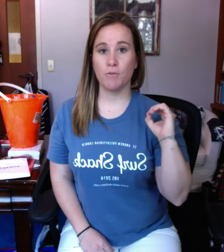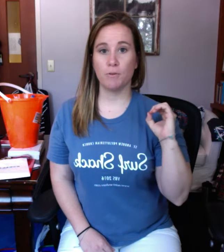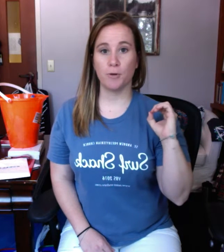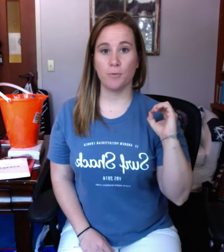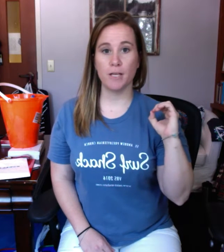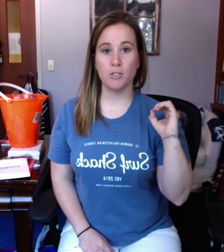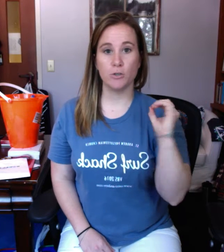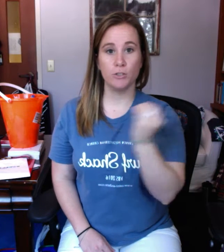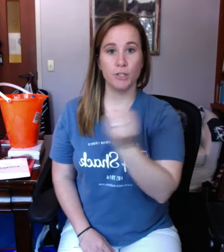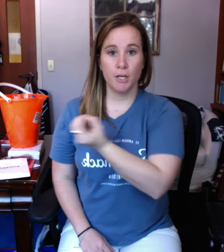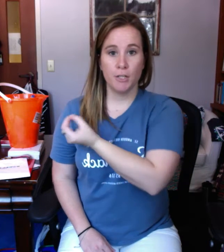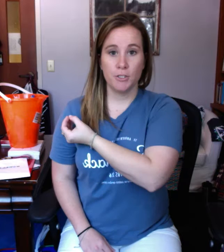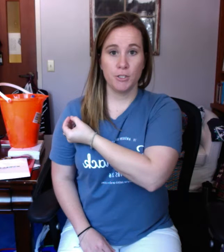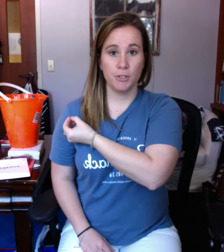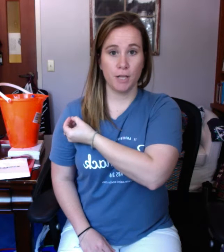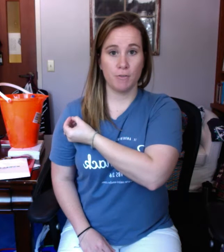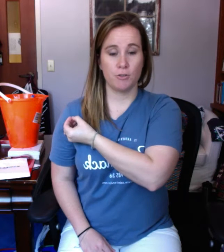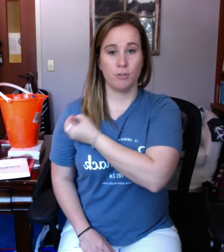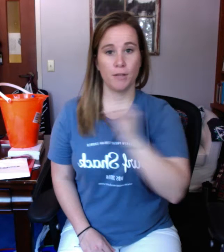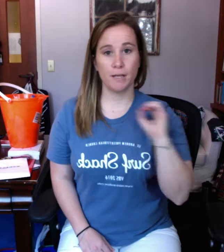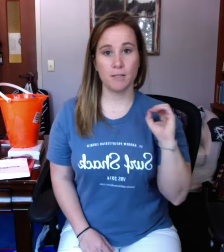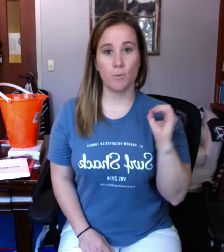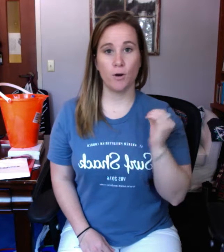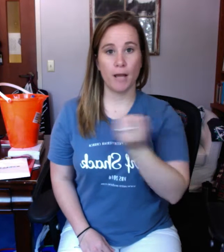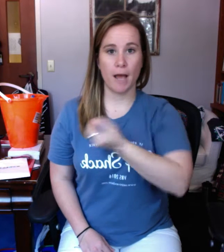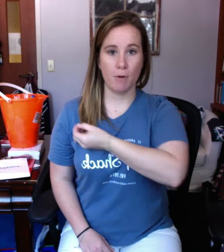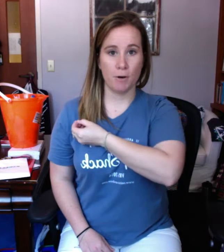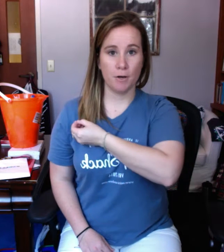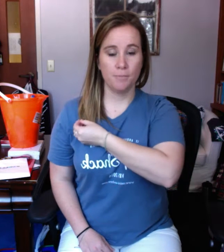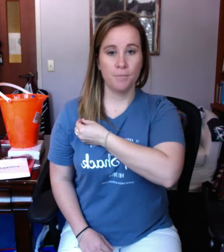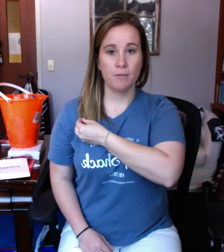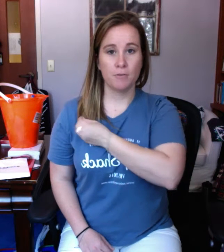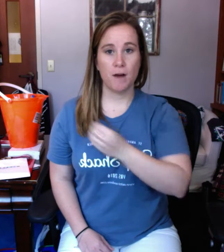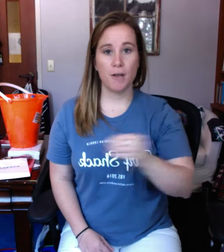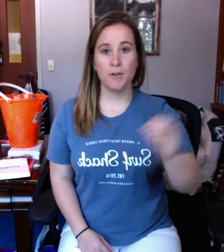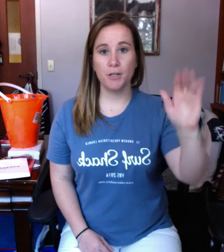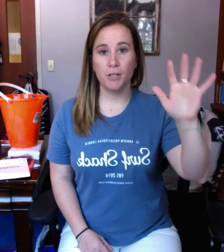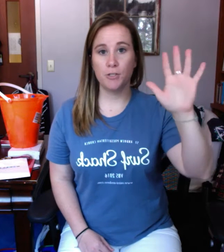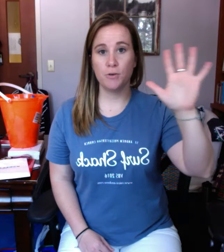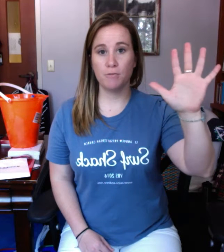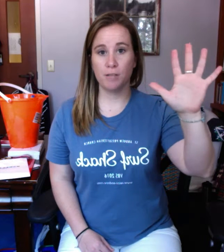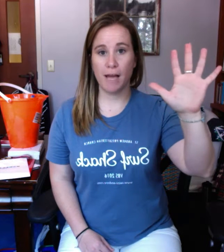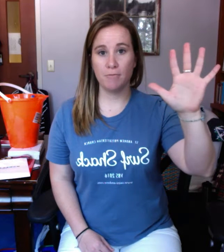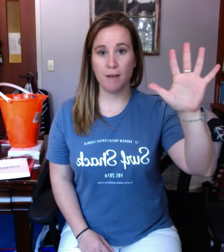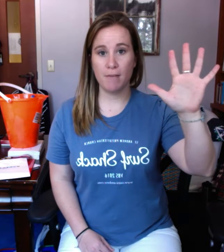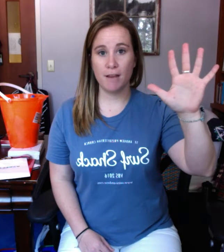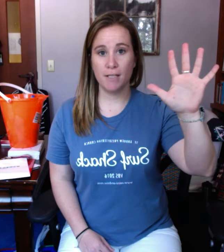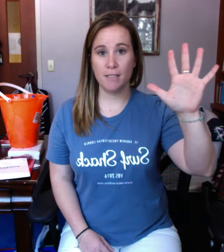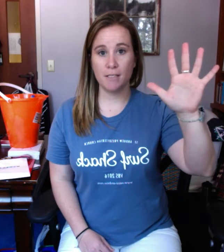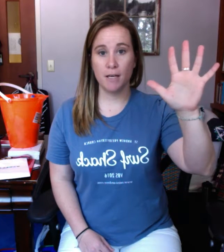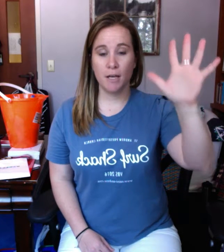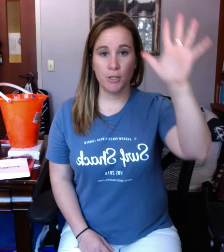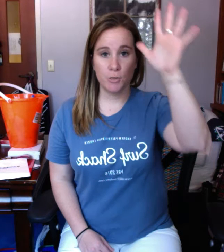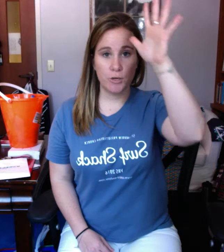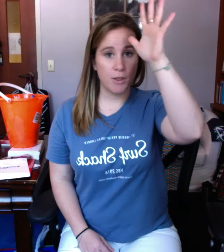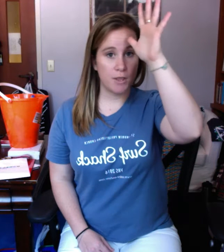your right shoulder to your left shoulder. That's the word our. For Father, you're going to do a flat 5 hand. You're going to put thumb